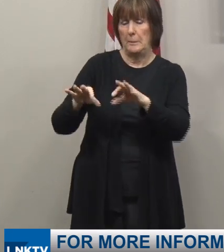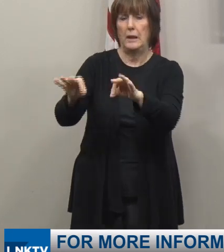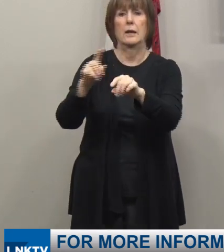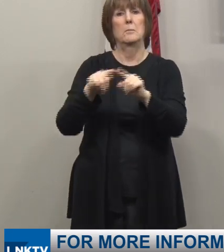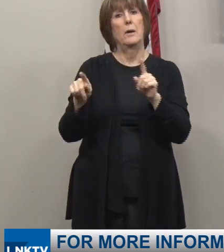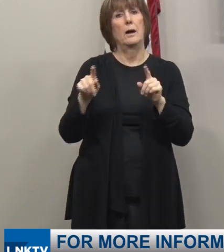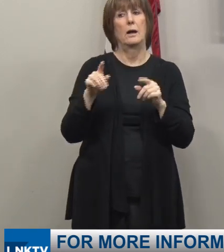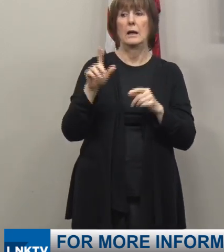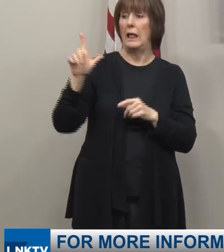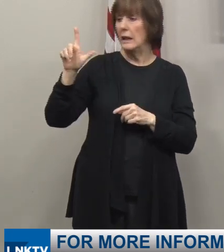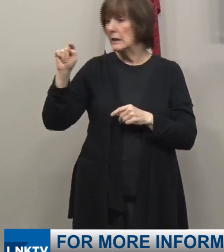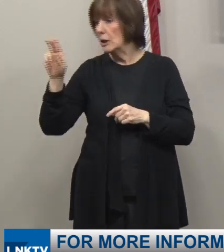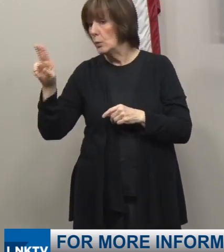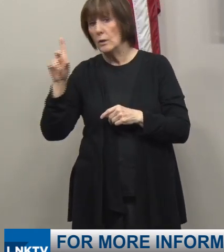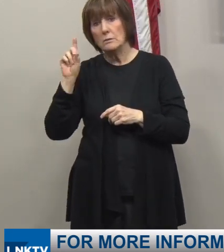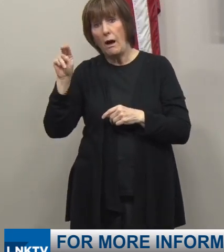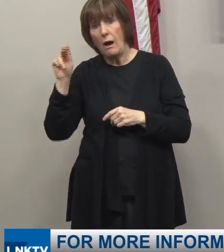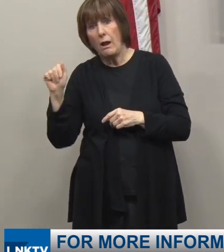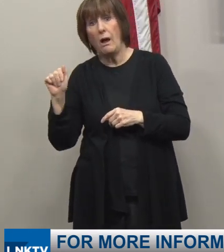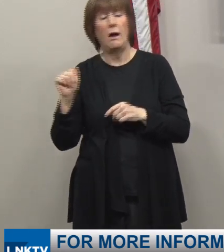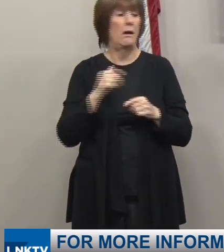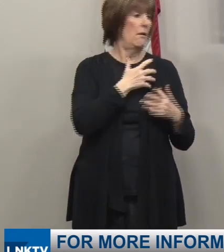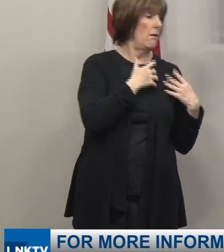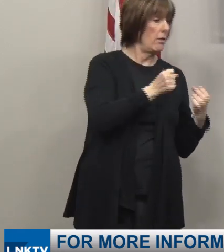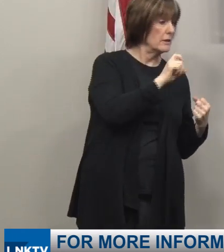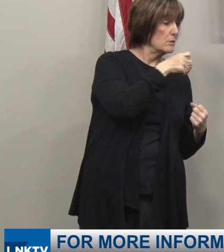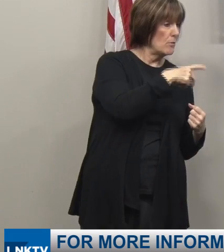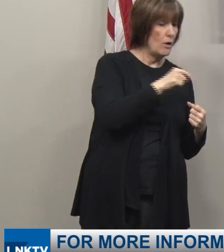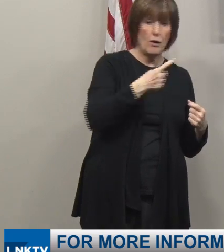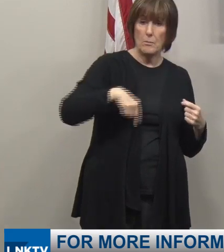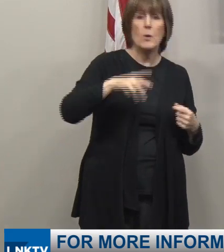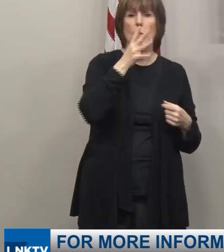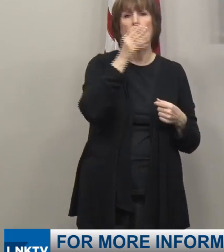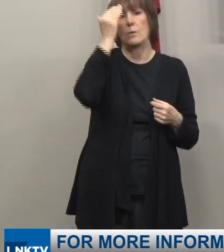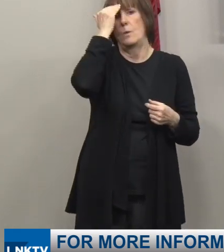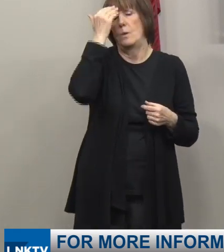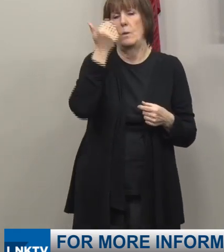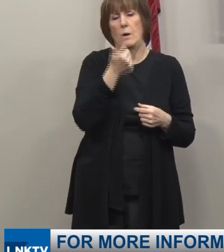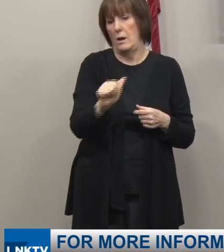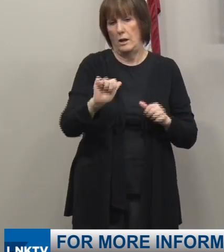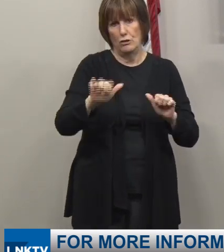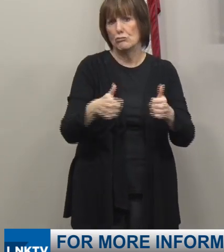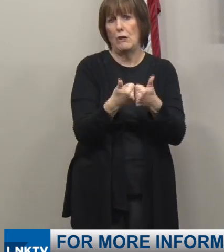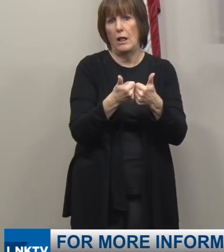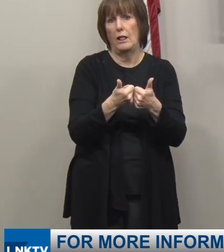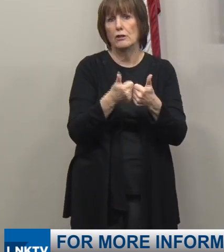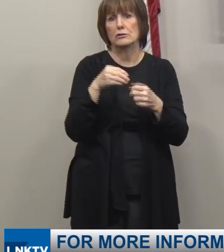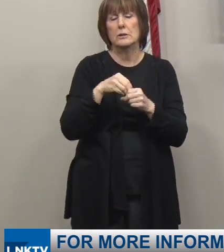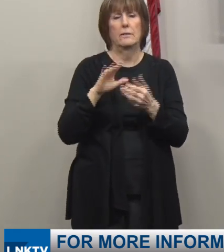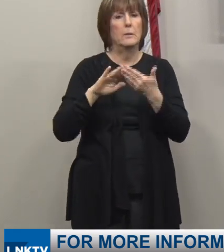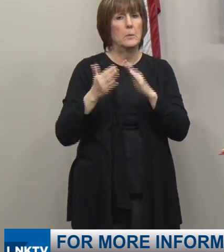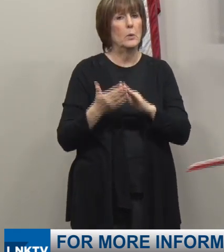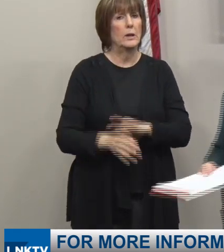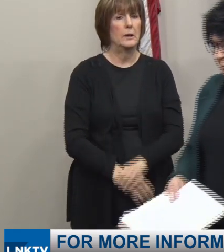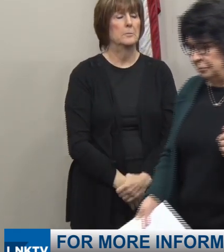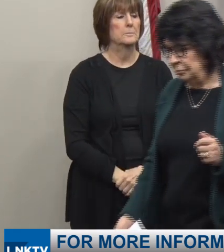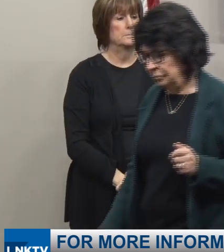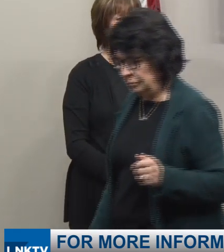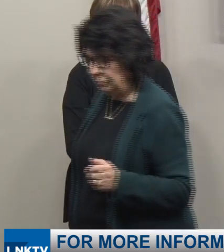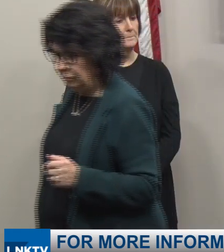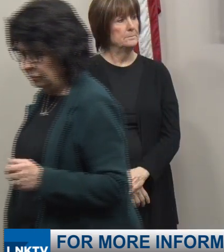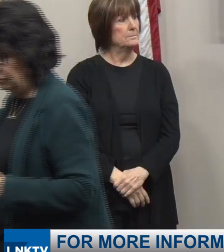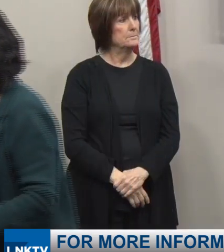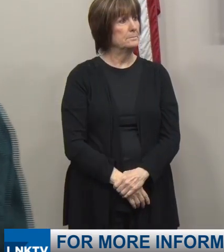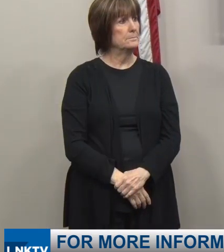Donna at LTU and the health department if we're experiencing any other challenges in the community.